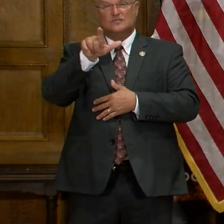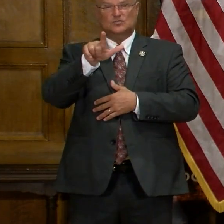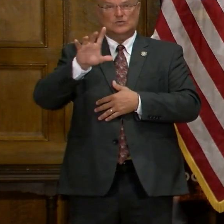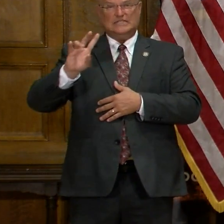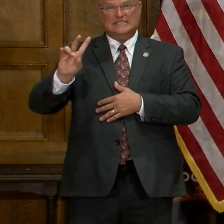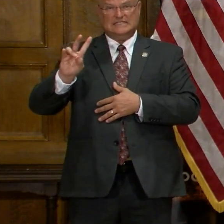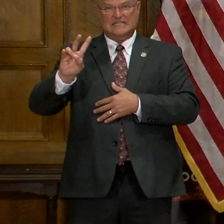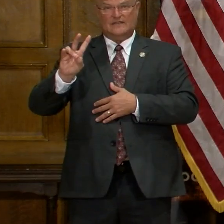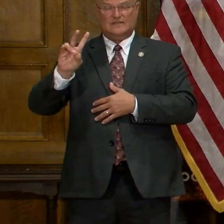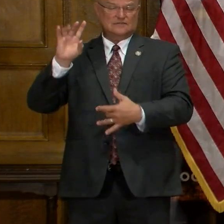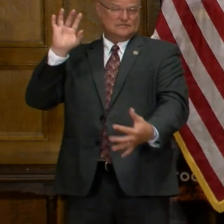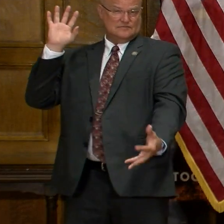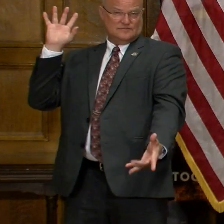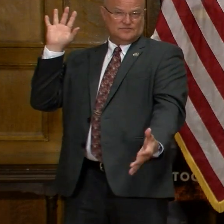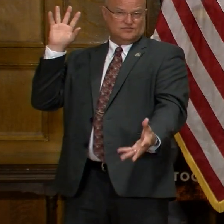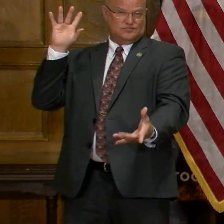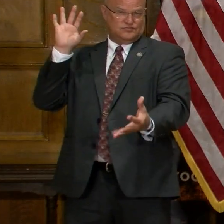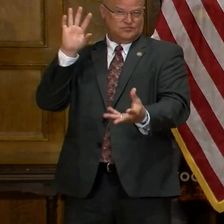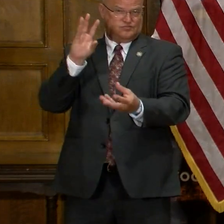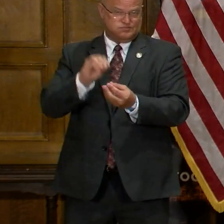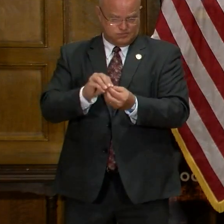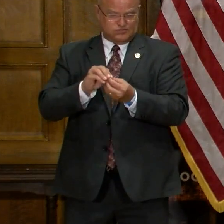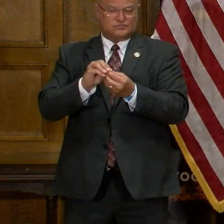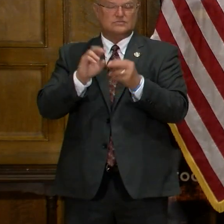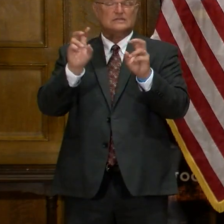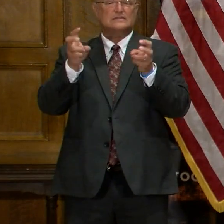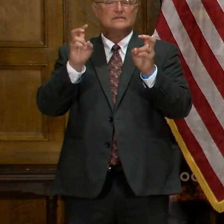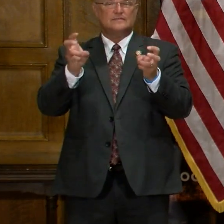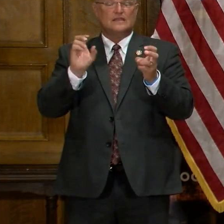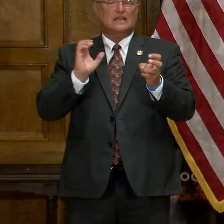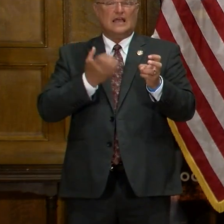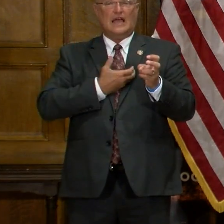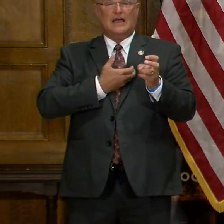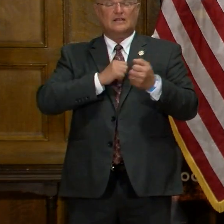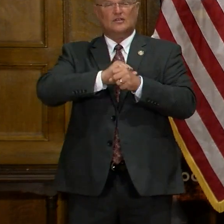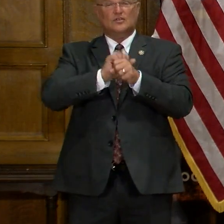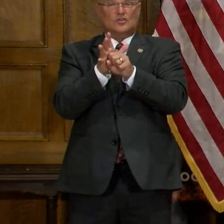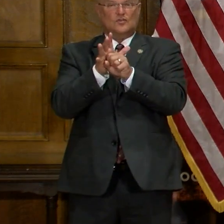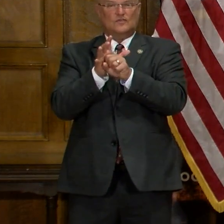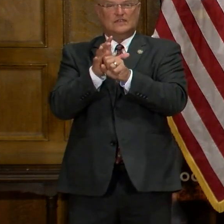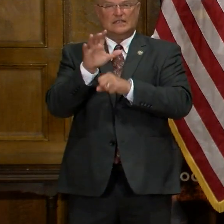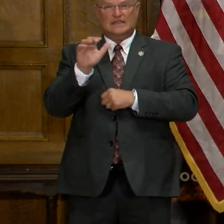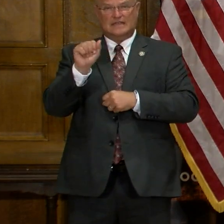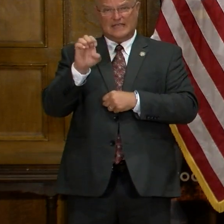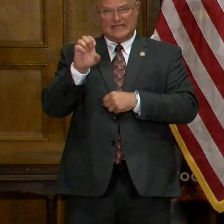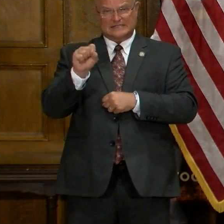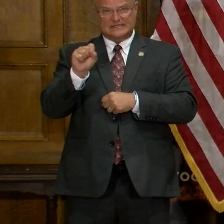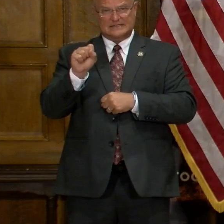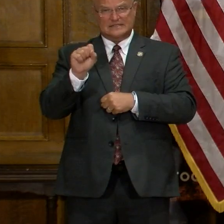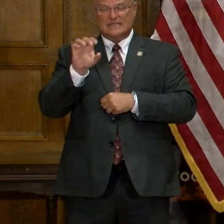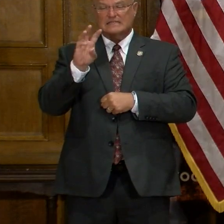33,927 cumulative total in terms of our COVID cases.